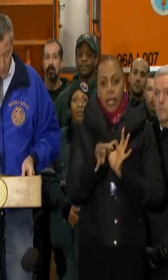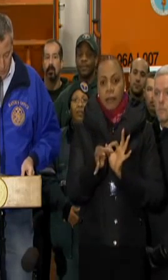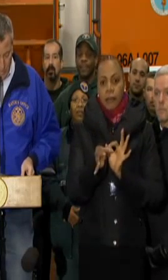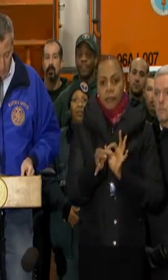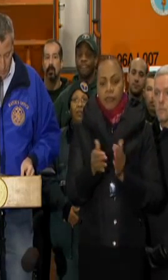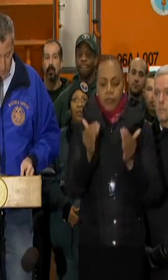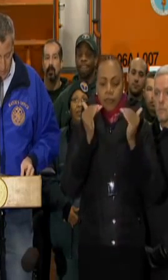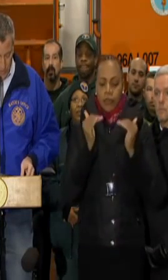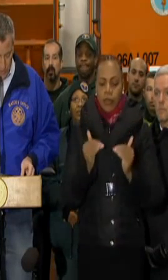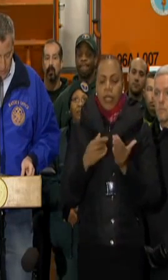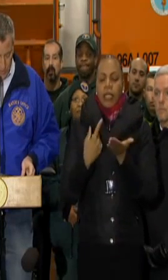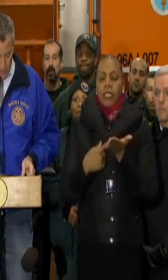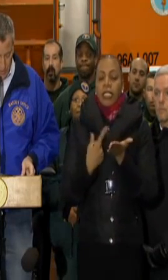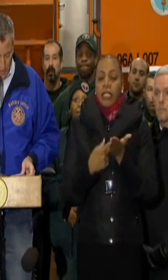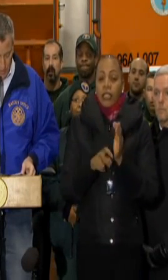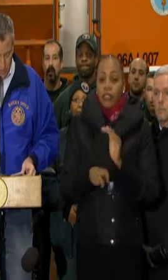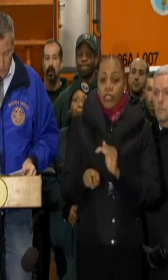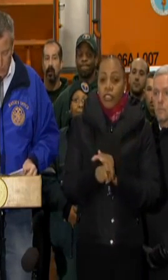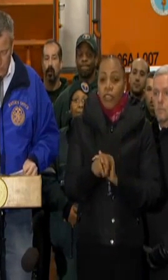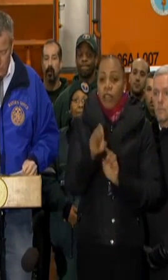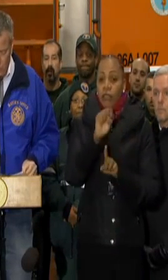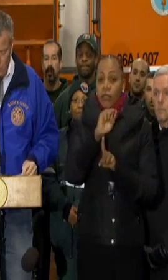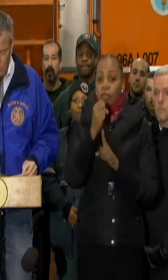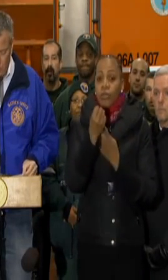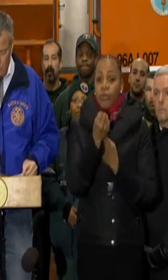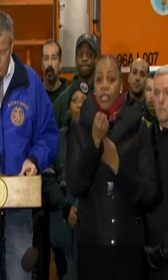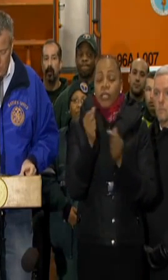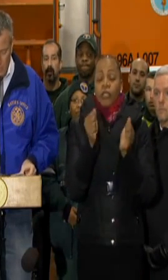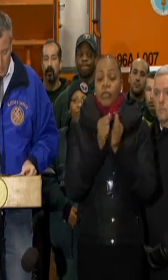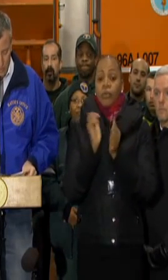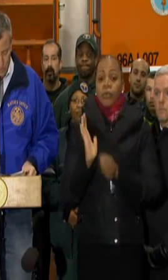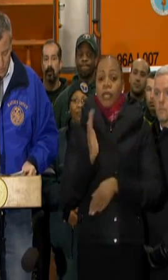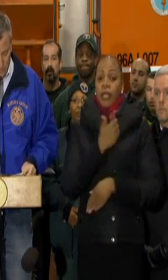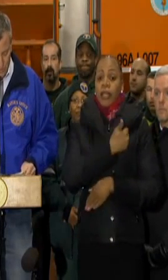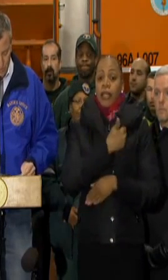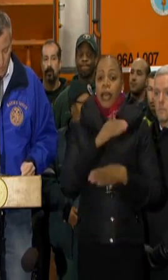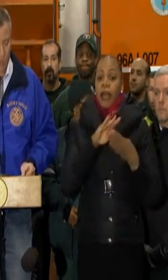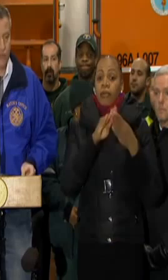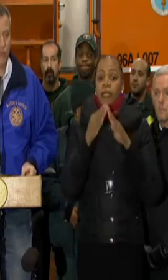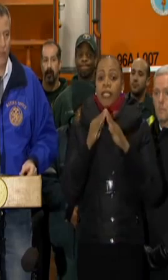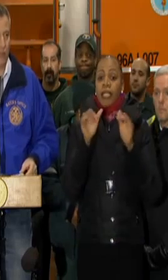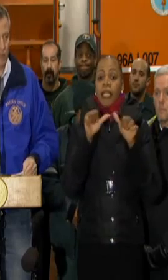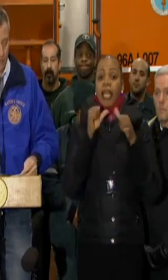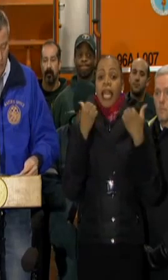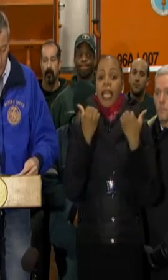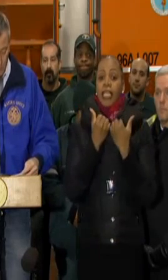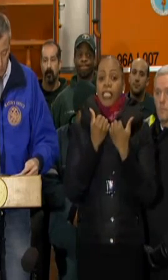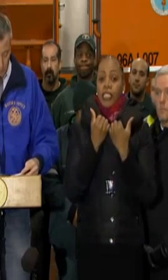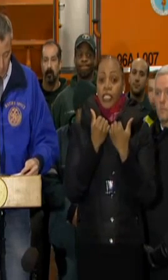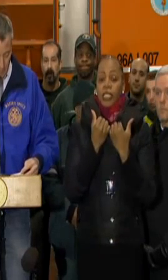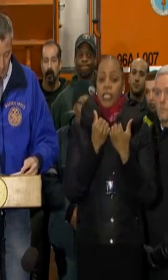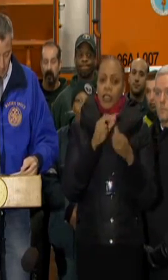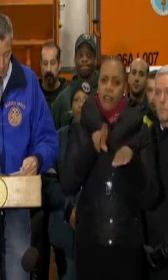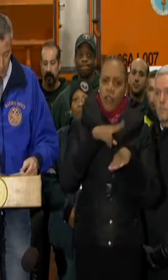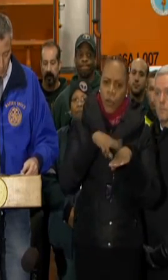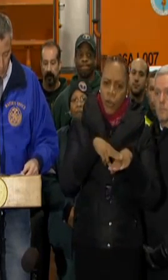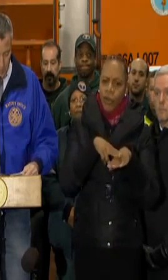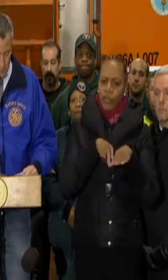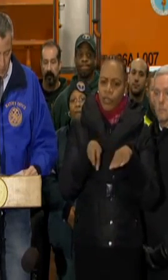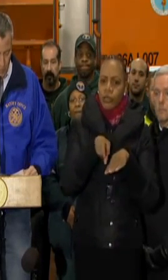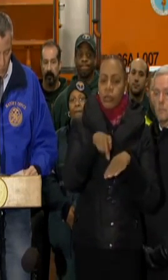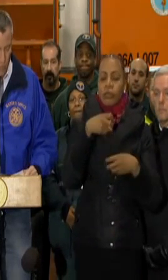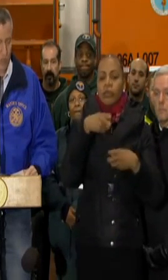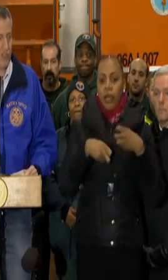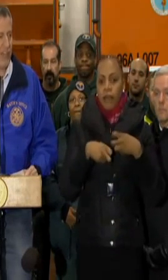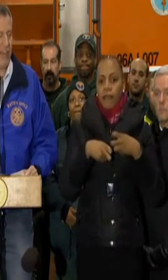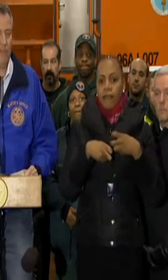Talk about travel conditions and the situation with our city agencies. Of course, travel is very difficult, but